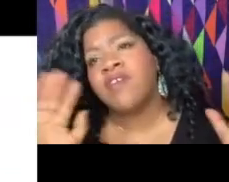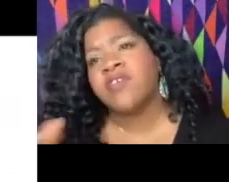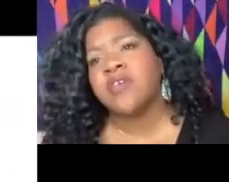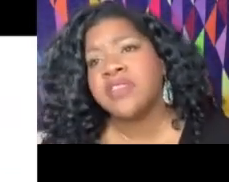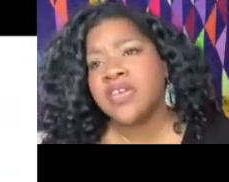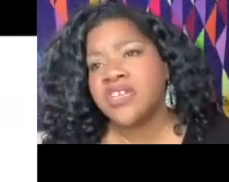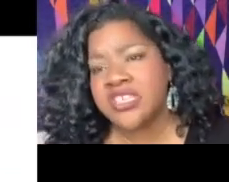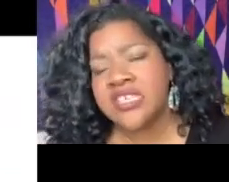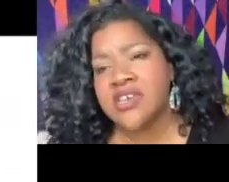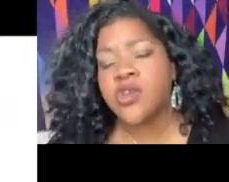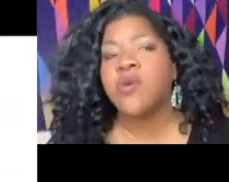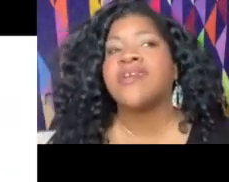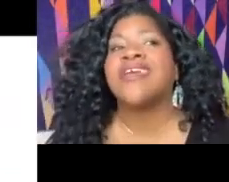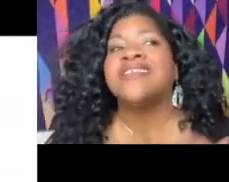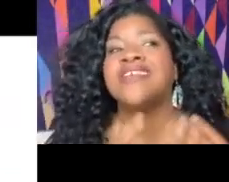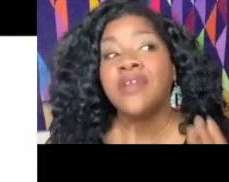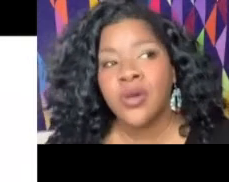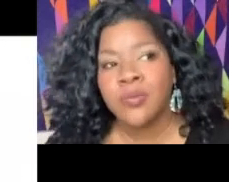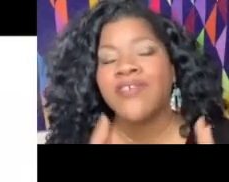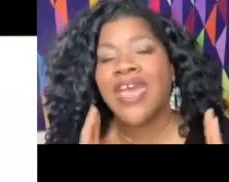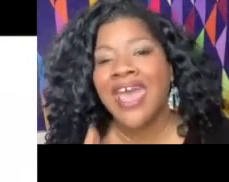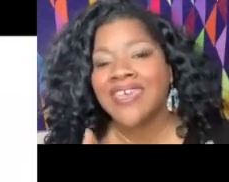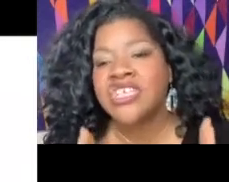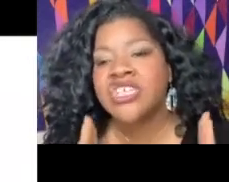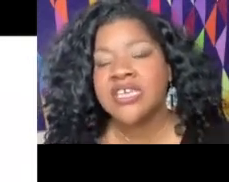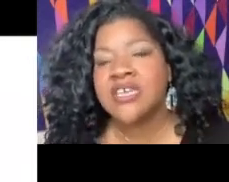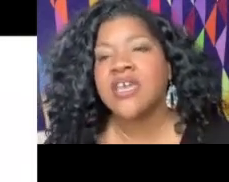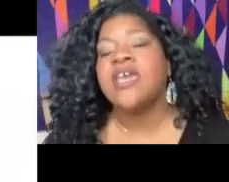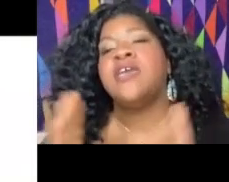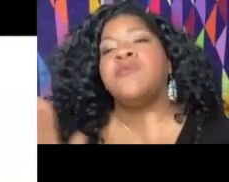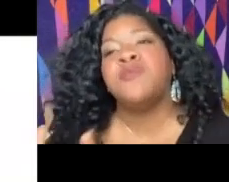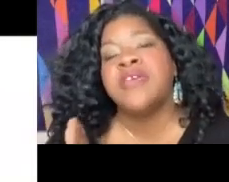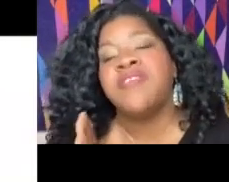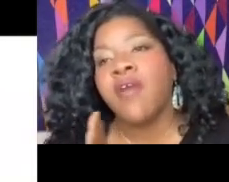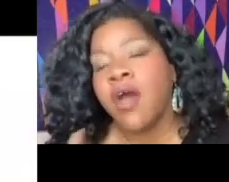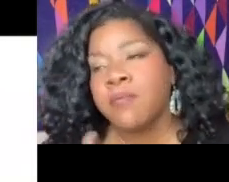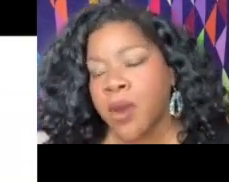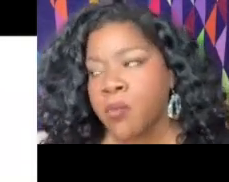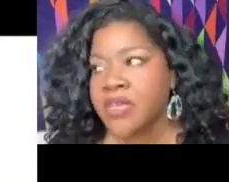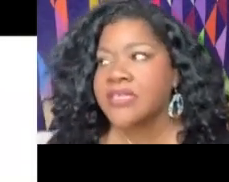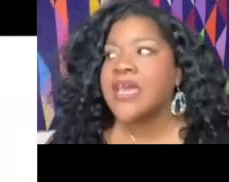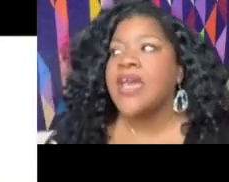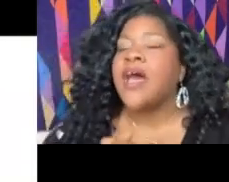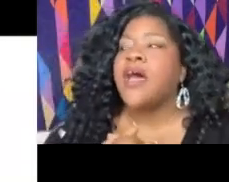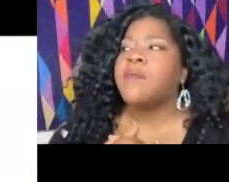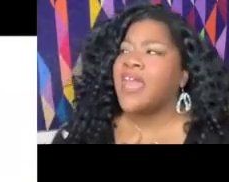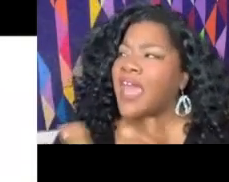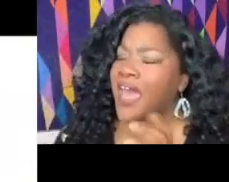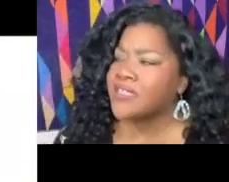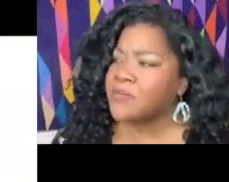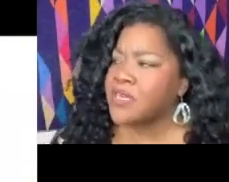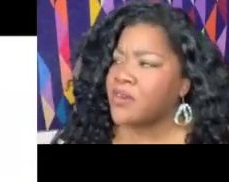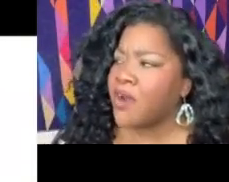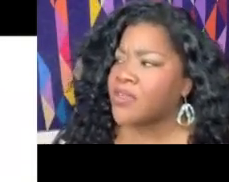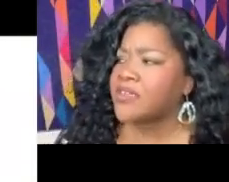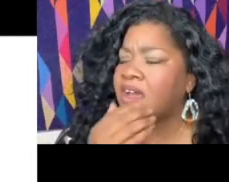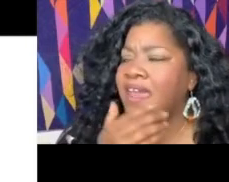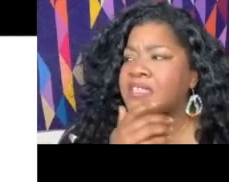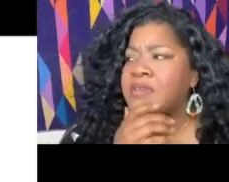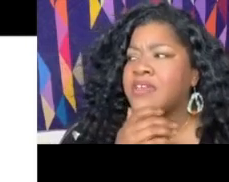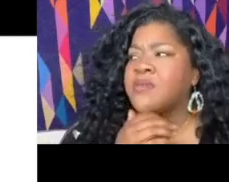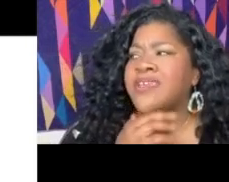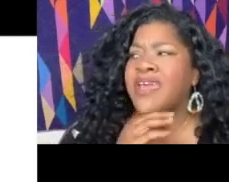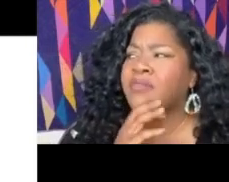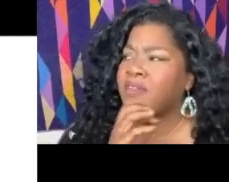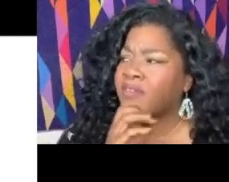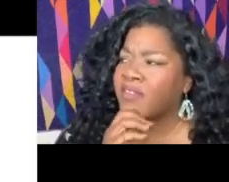just have everything but the kitchen sink in your work. And I say, no, but if I had the kitchen sink, it would be there on purpose. And I had somebody in an artist talk